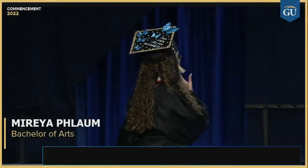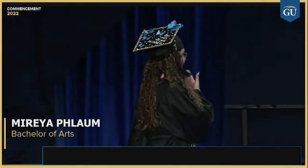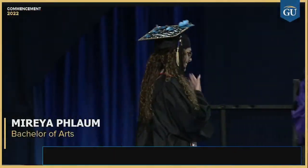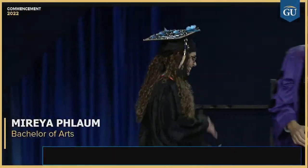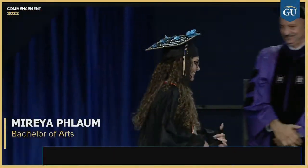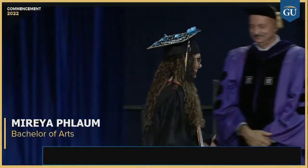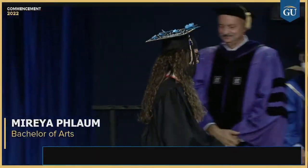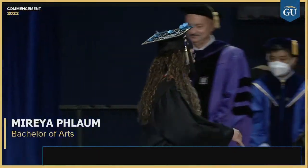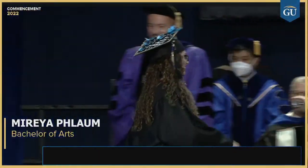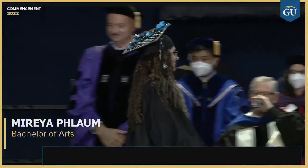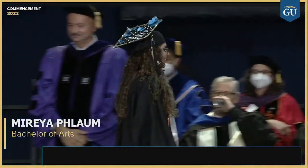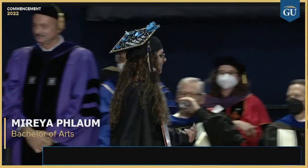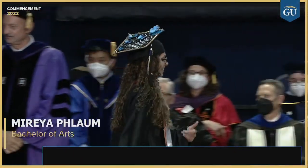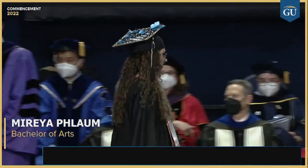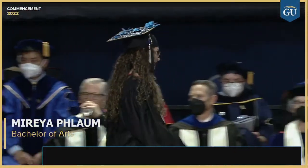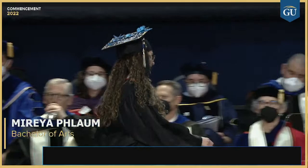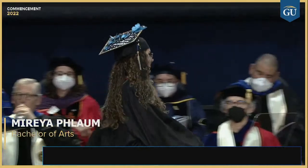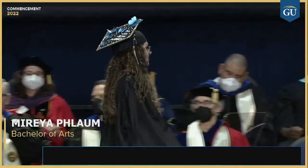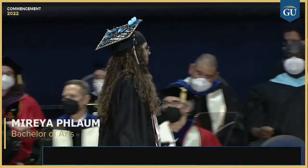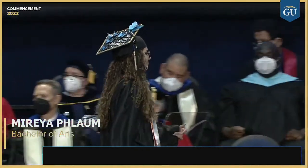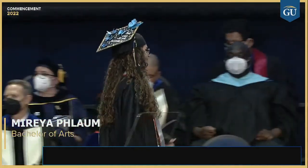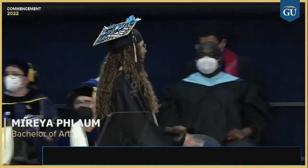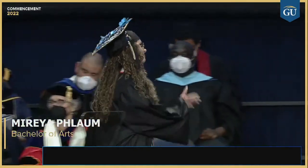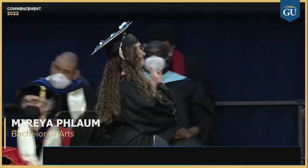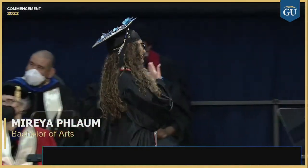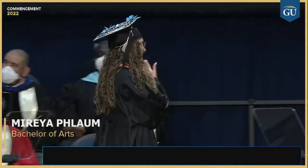Maria Falum, Bachelor's of Arts.